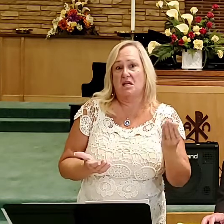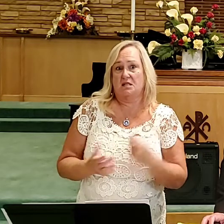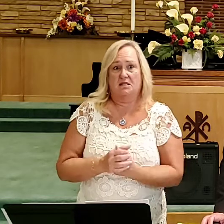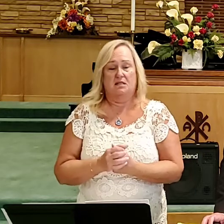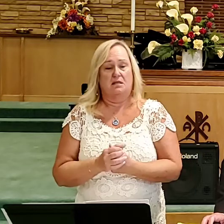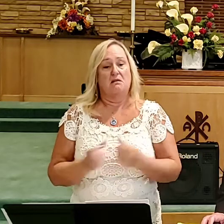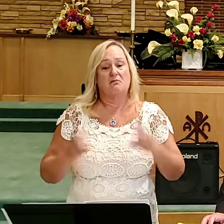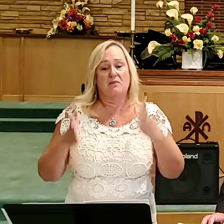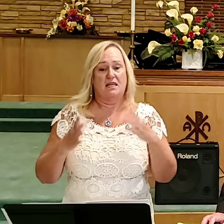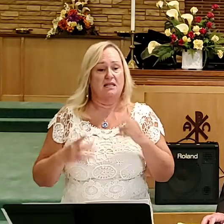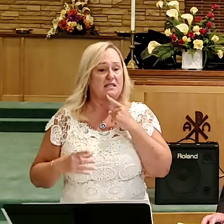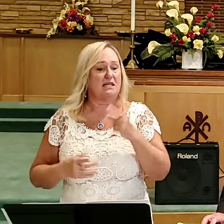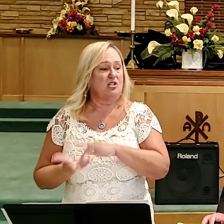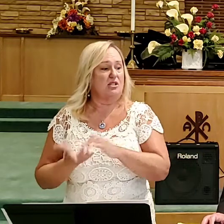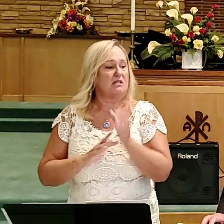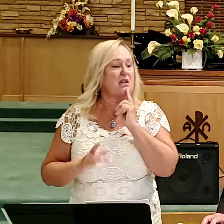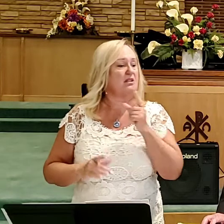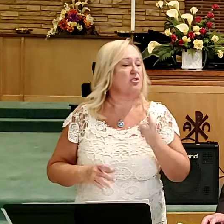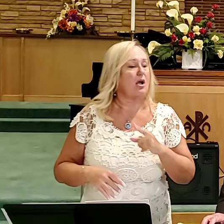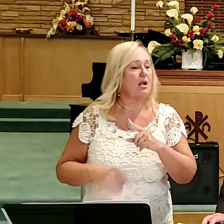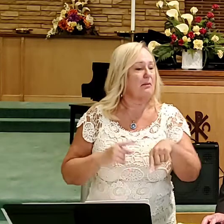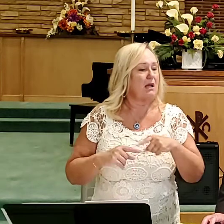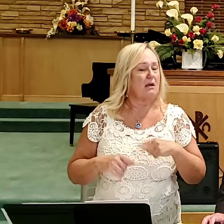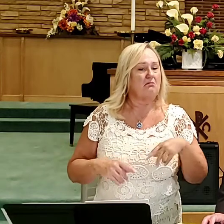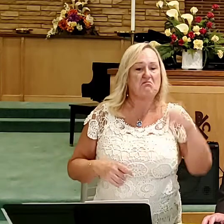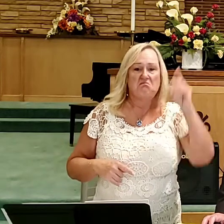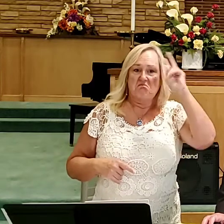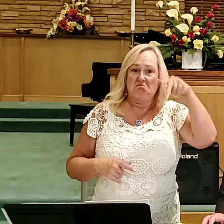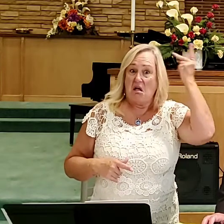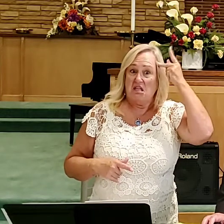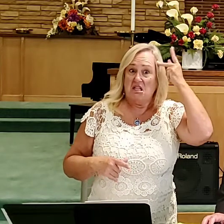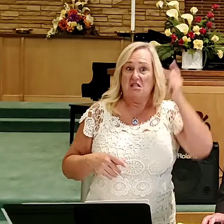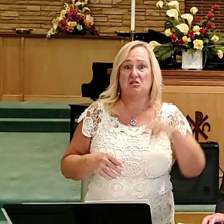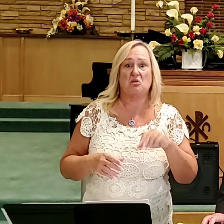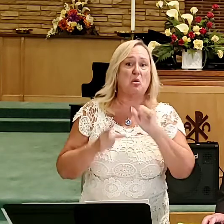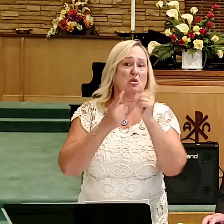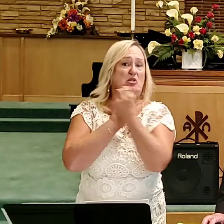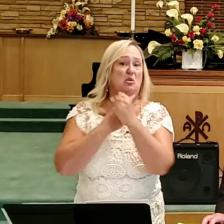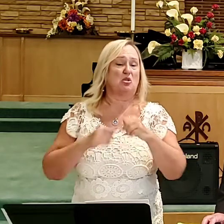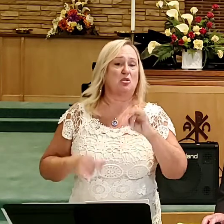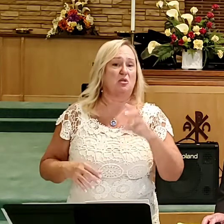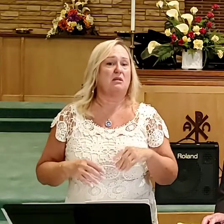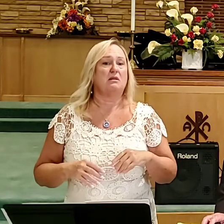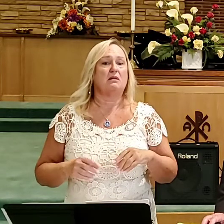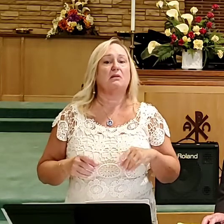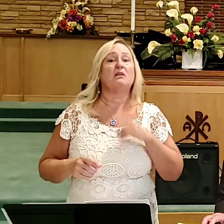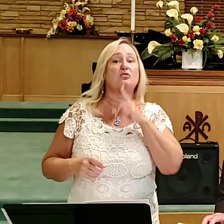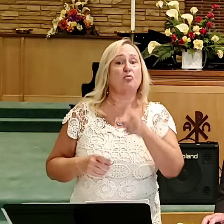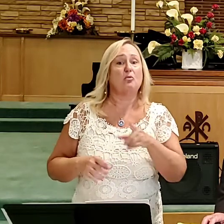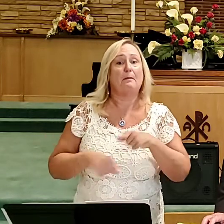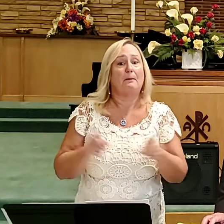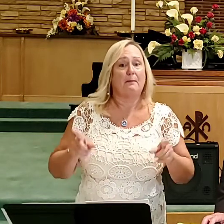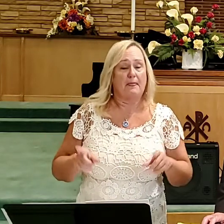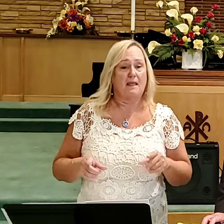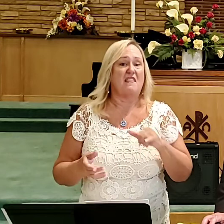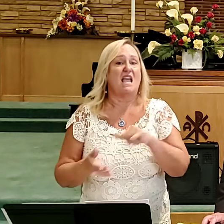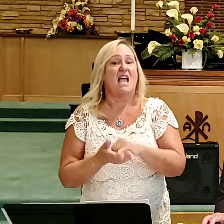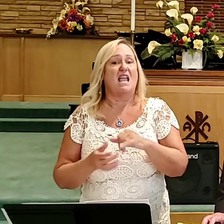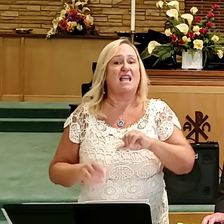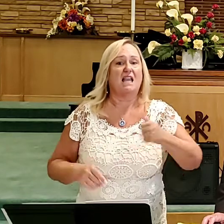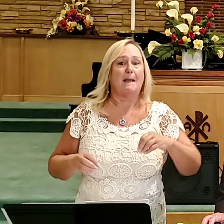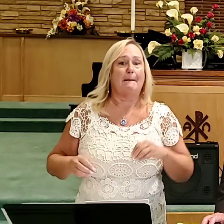many claim Jesus did not talk about politics or social issues, the fact is that any mention of a